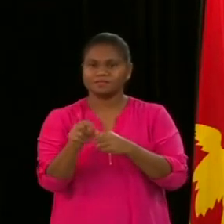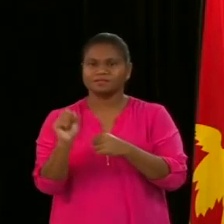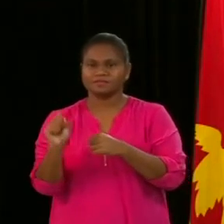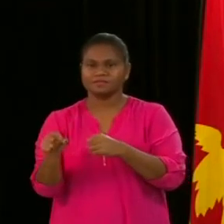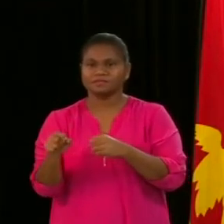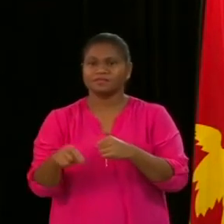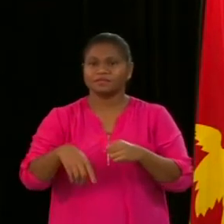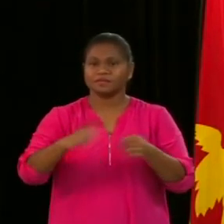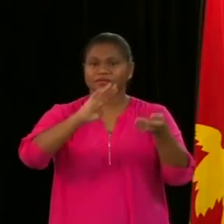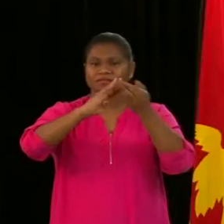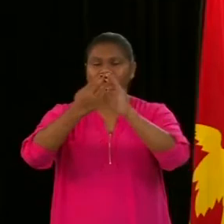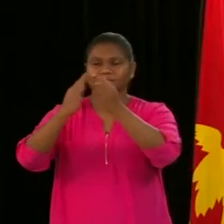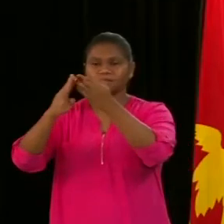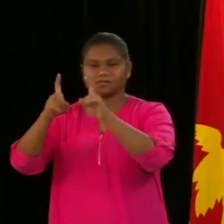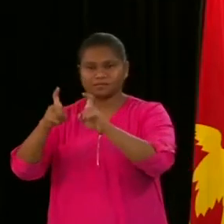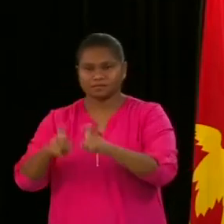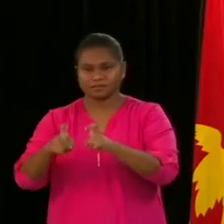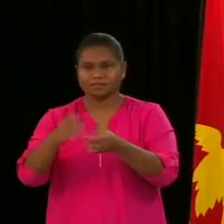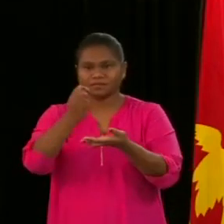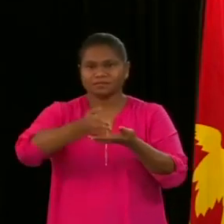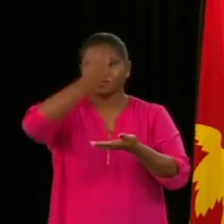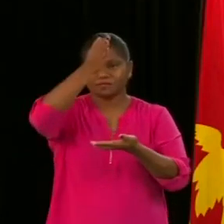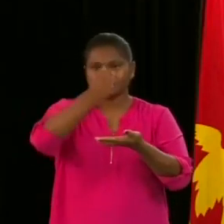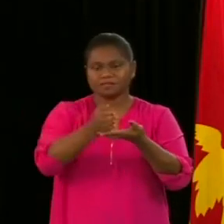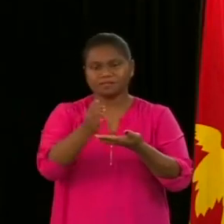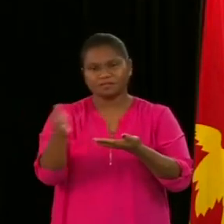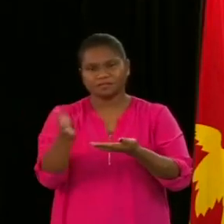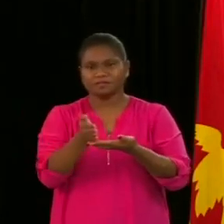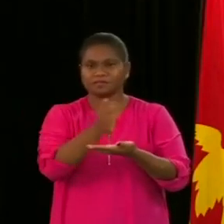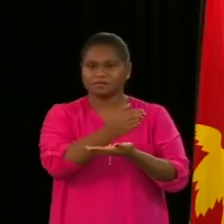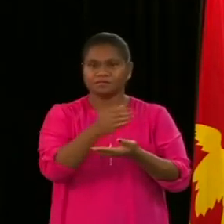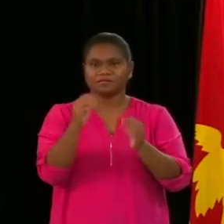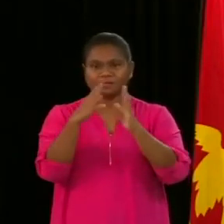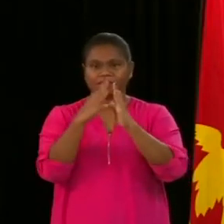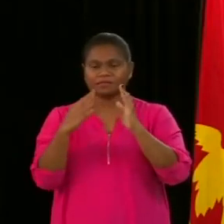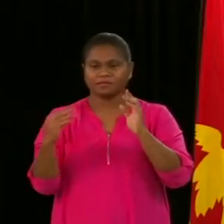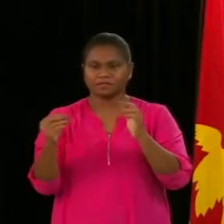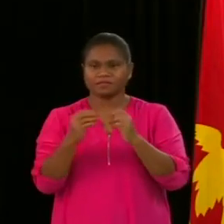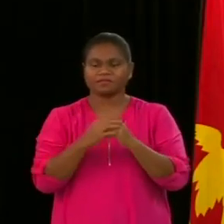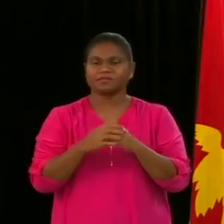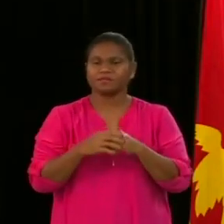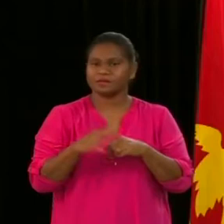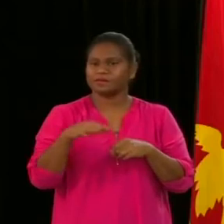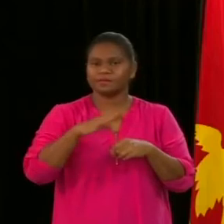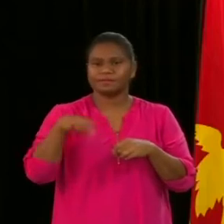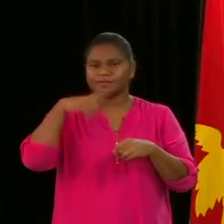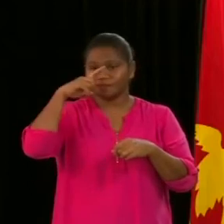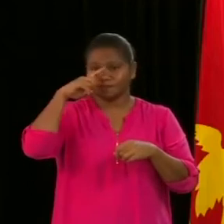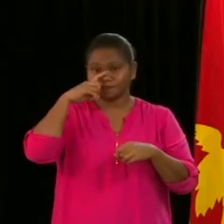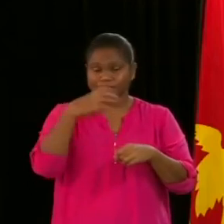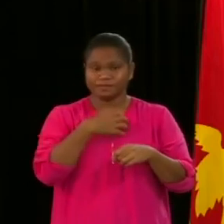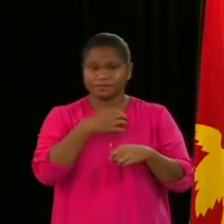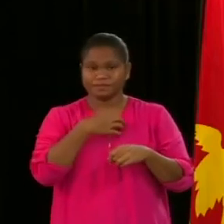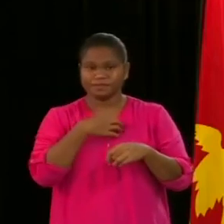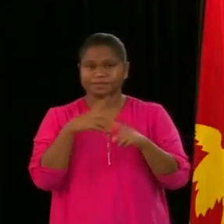border towns, because that is where, based on assessment and intelligence reports, is where our greatest risk and threat